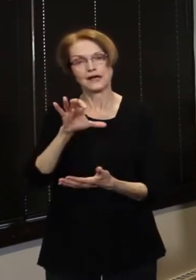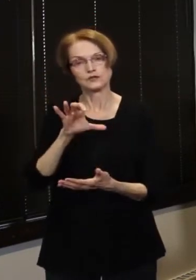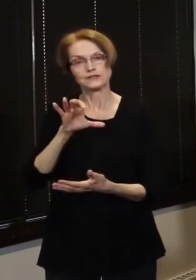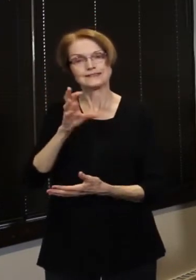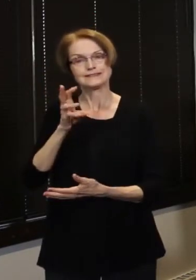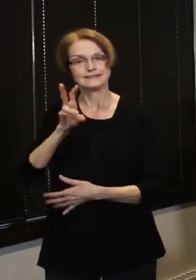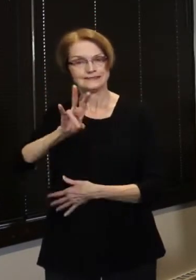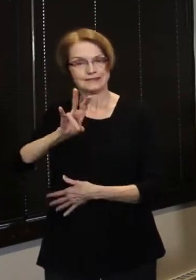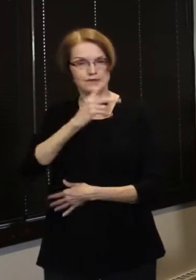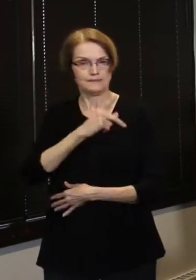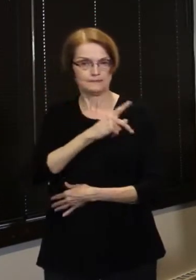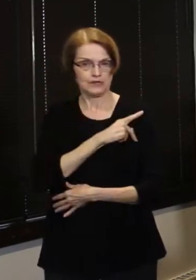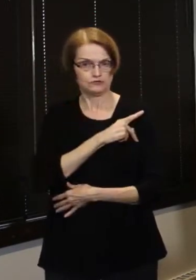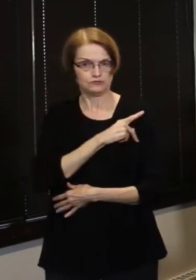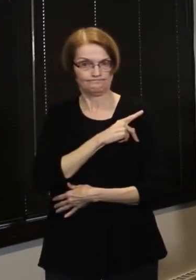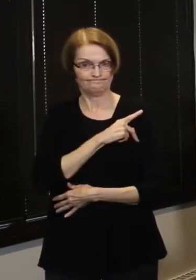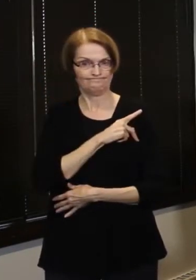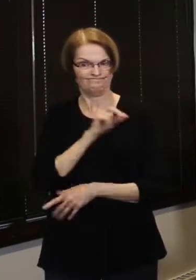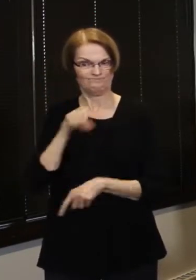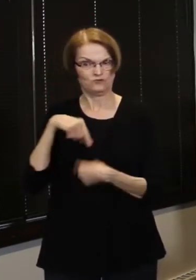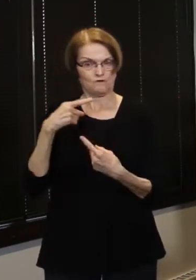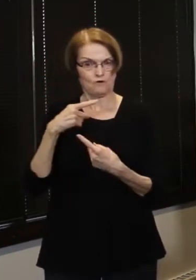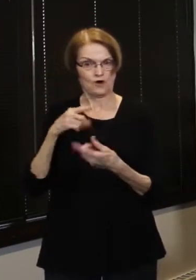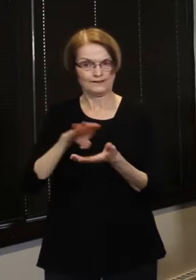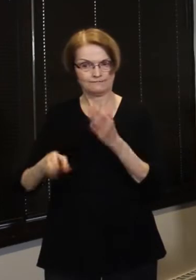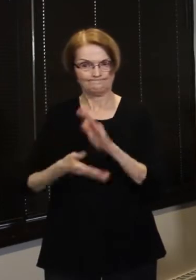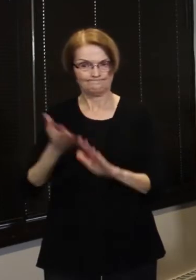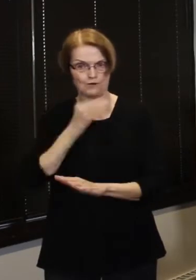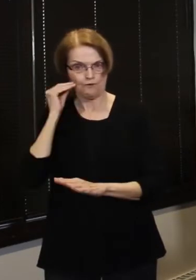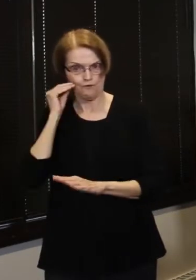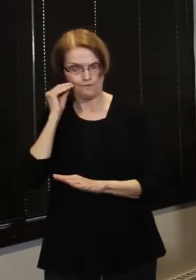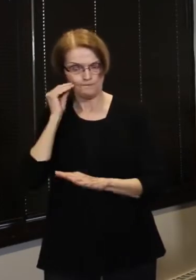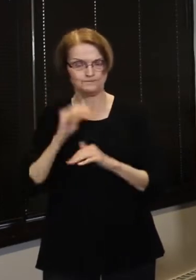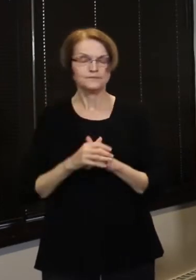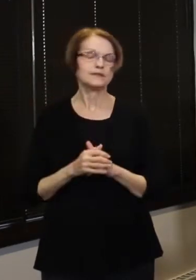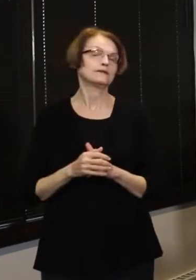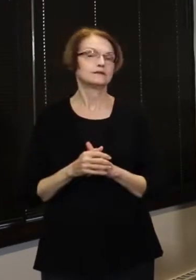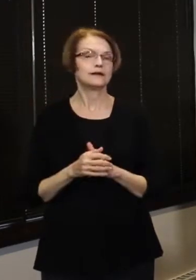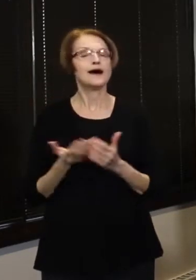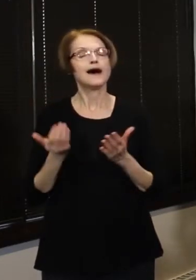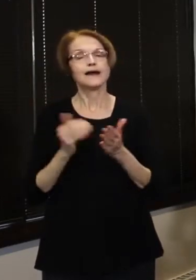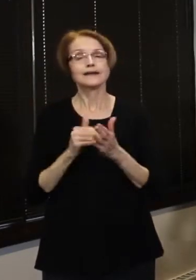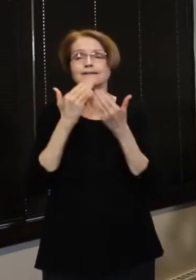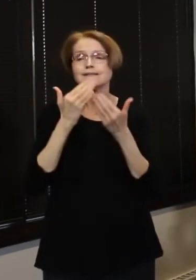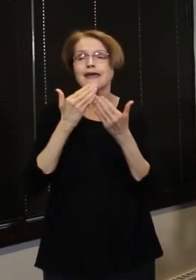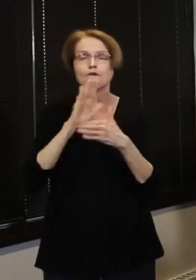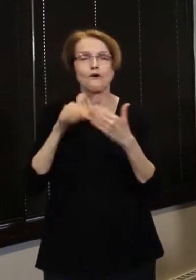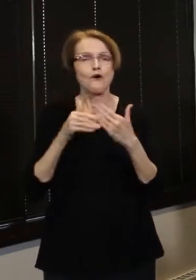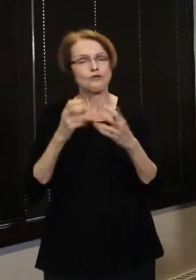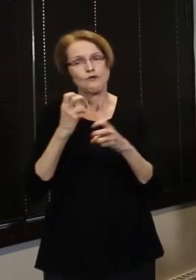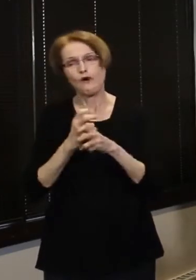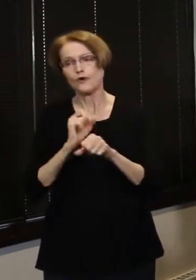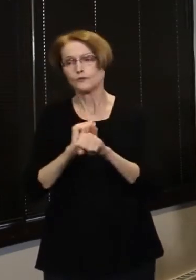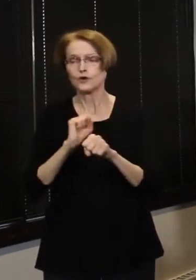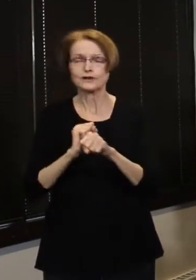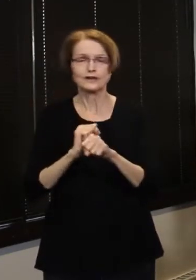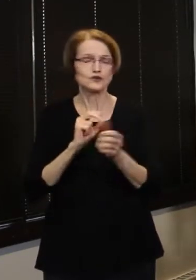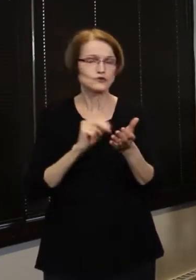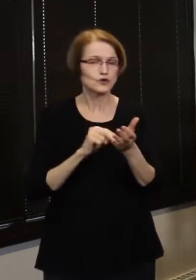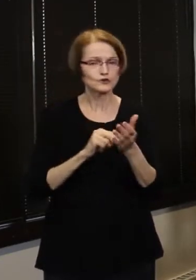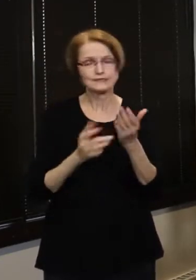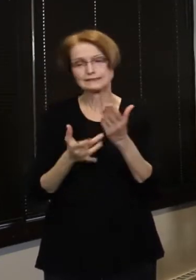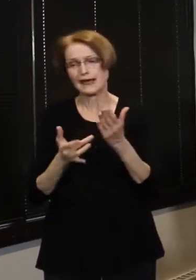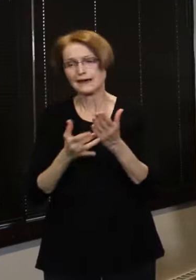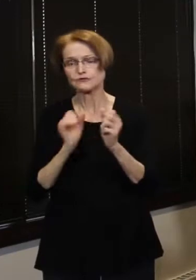14,967 patients discharged from our task force hospitals yesterday. So again, a credit to all of our hardworking nurses,